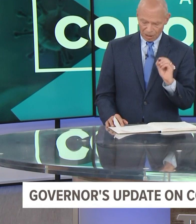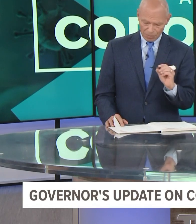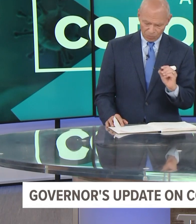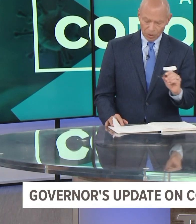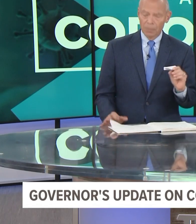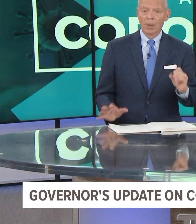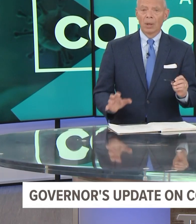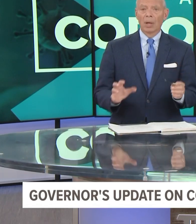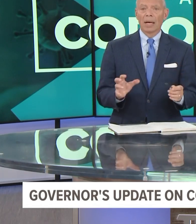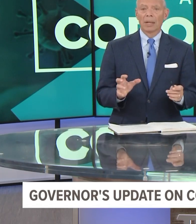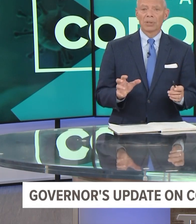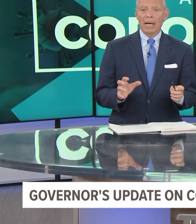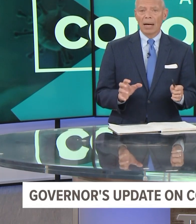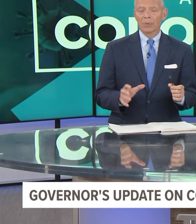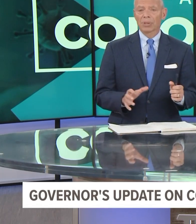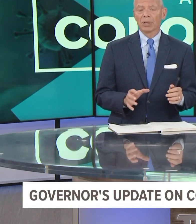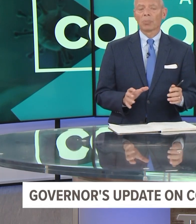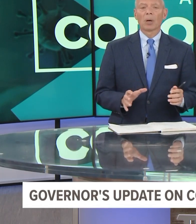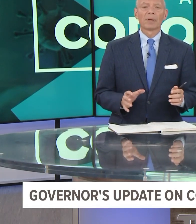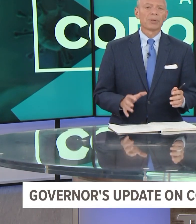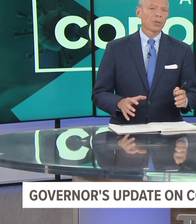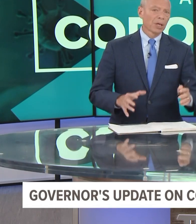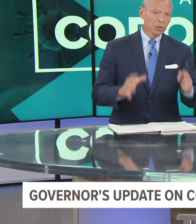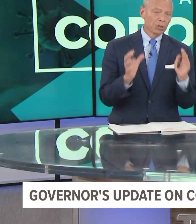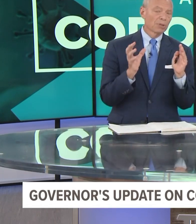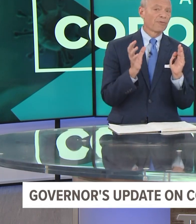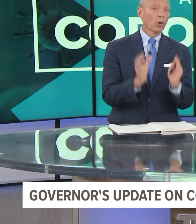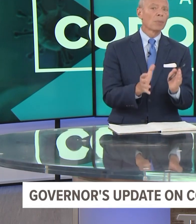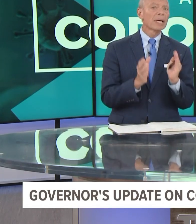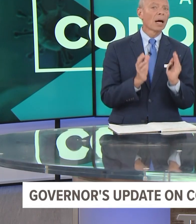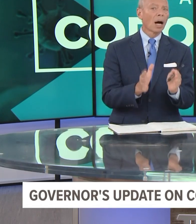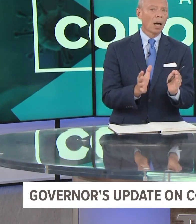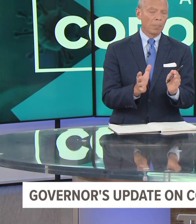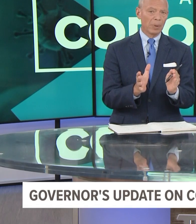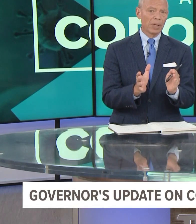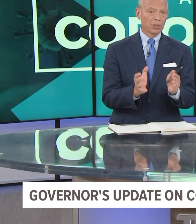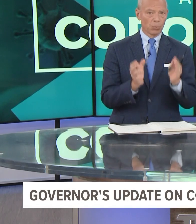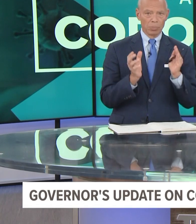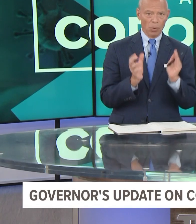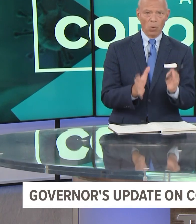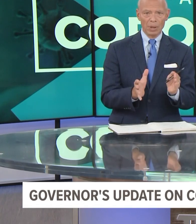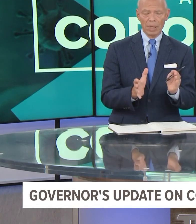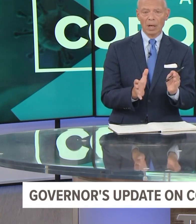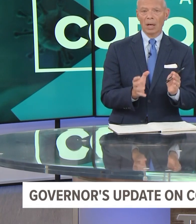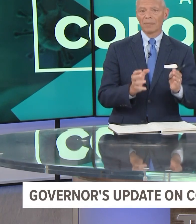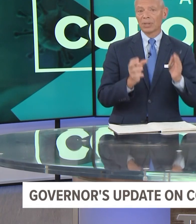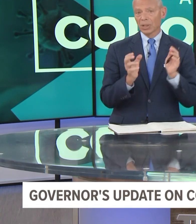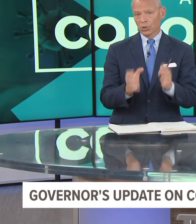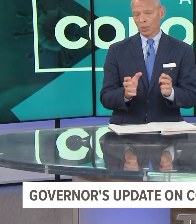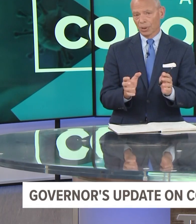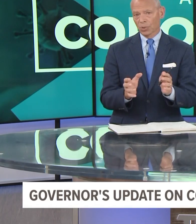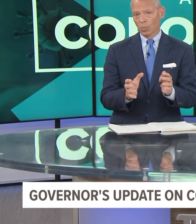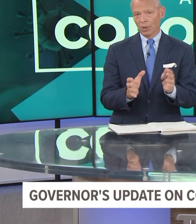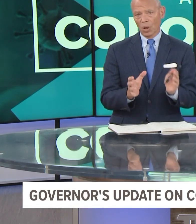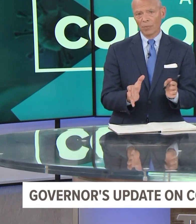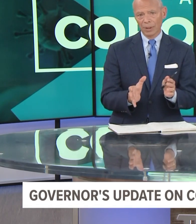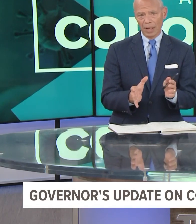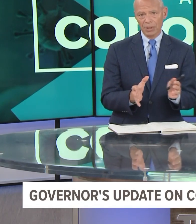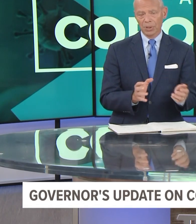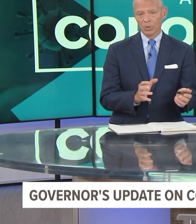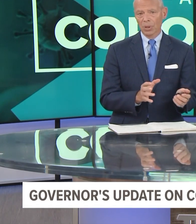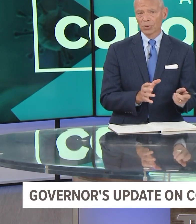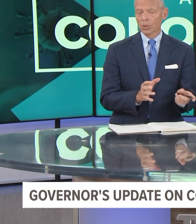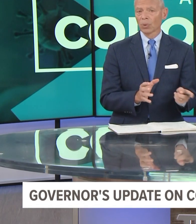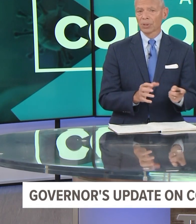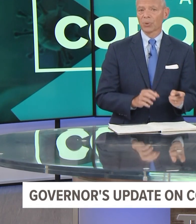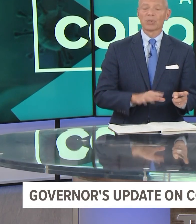come through is how the State Department of Education is firming up its reporting of districts with COVID cases.